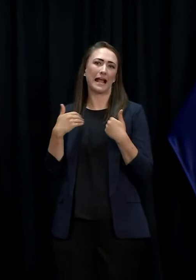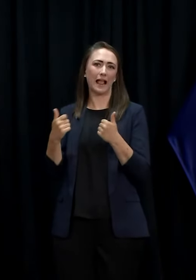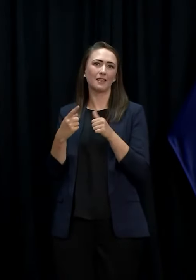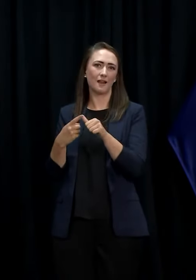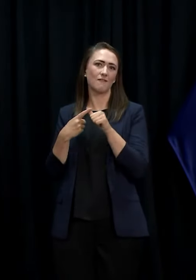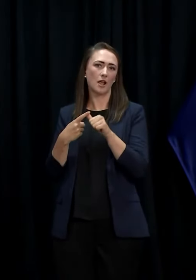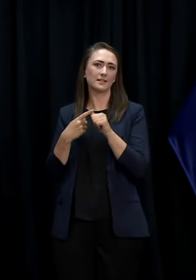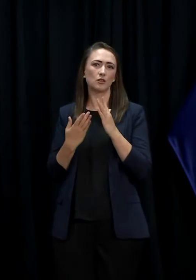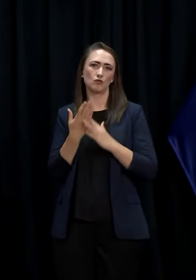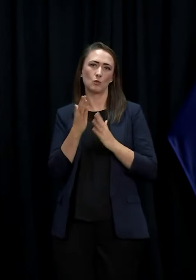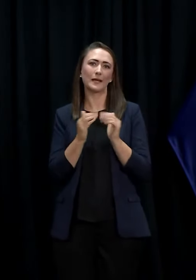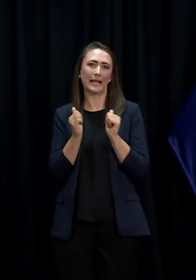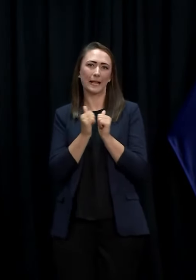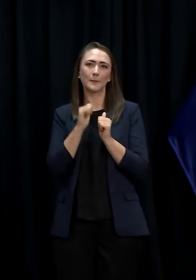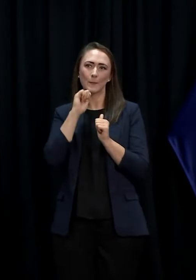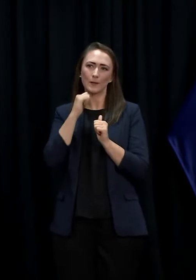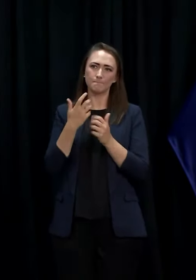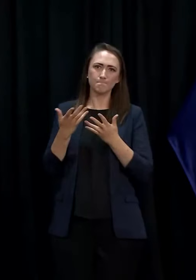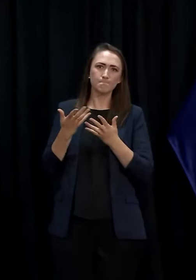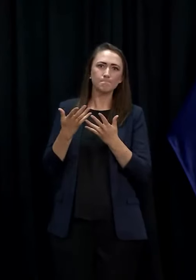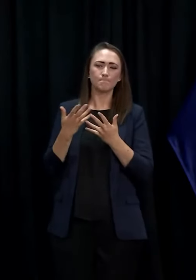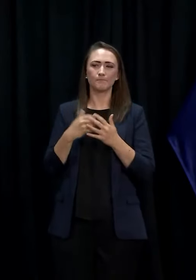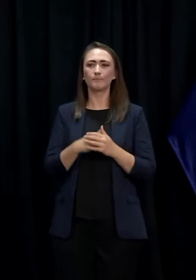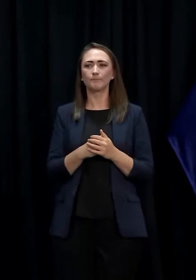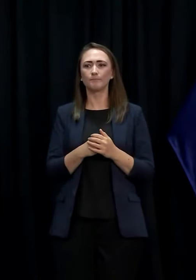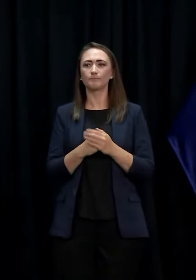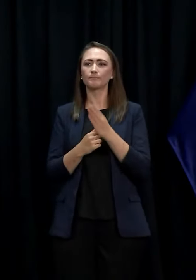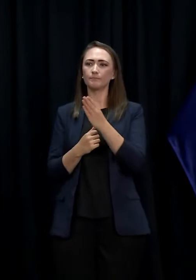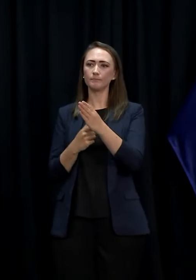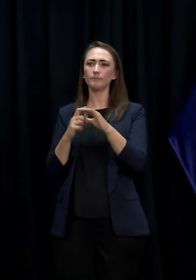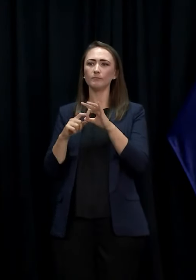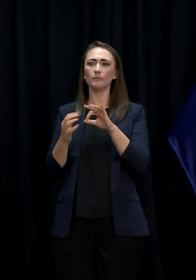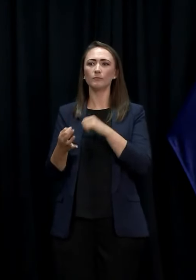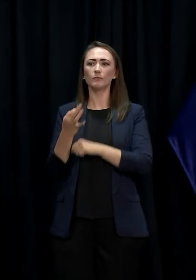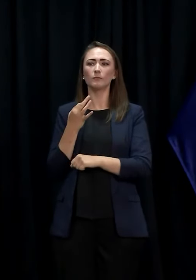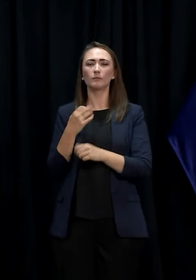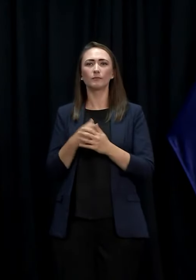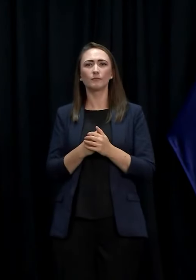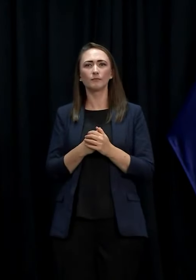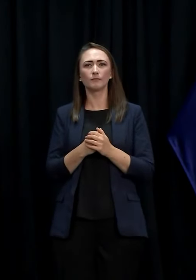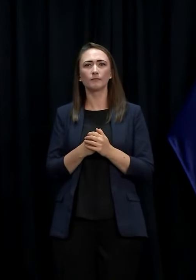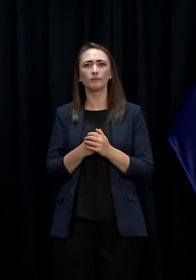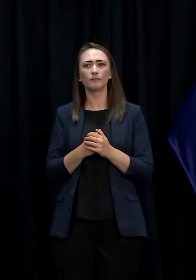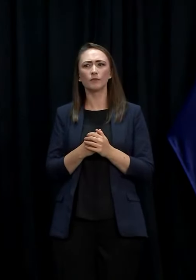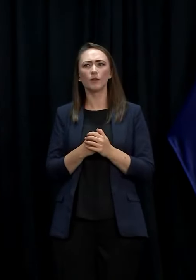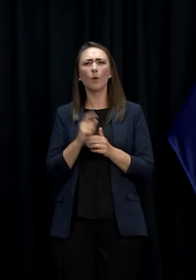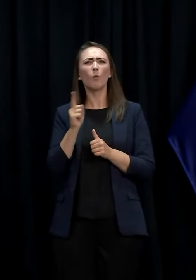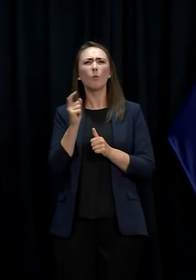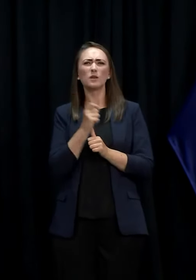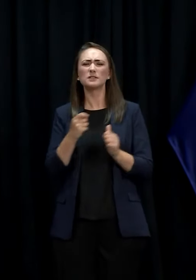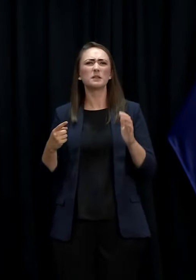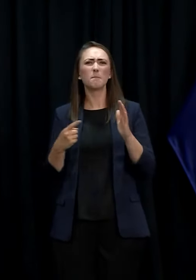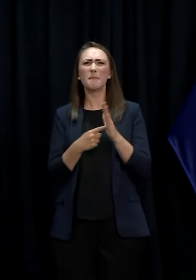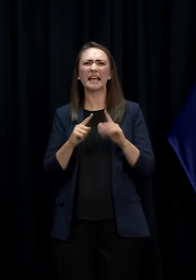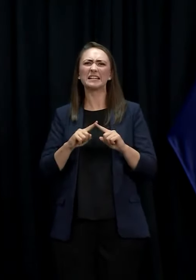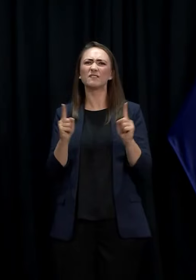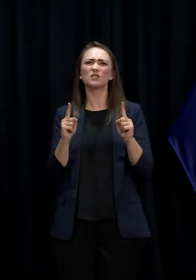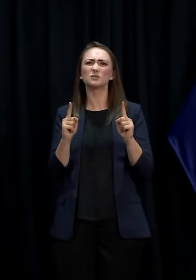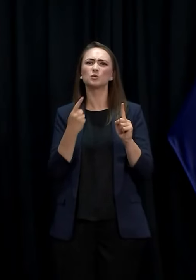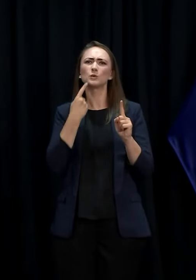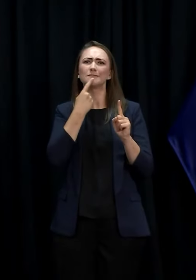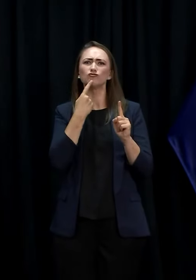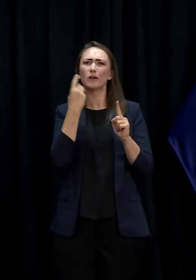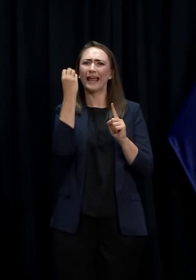the weekend. For people who don't have time to read all the detailed information about the differences between traffic light settings, what is the main difference, just to remind people,